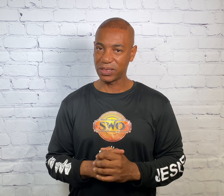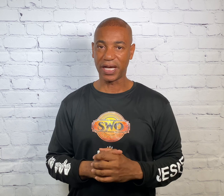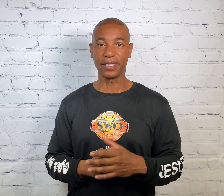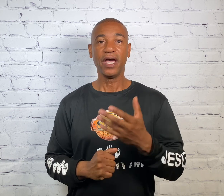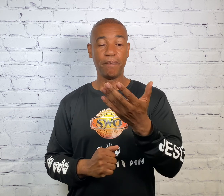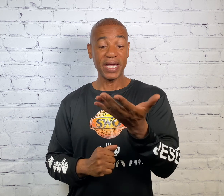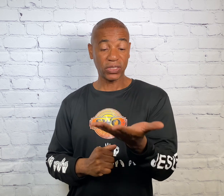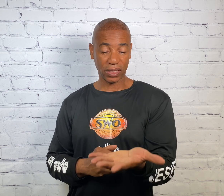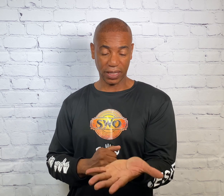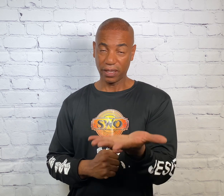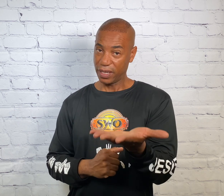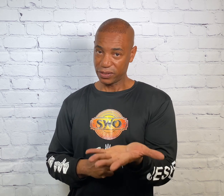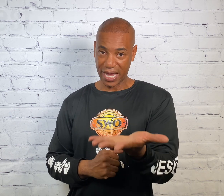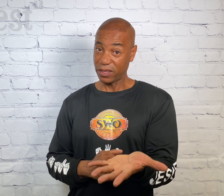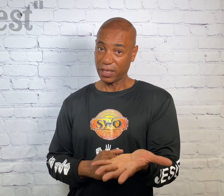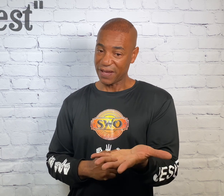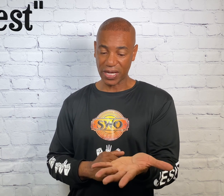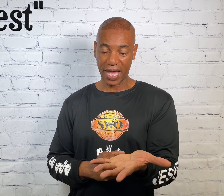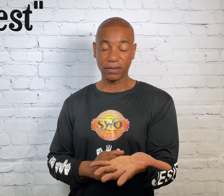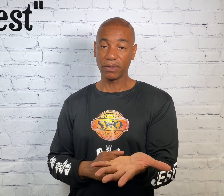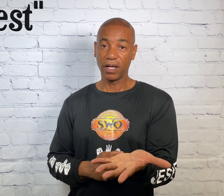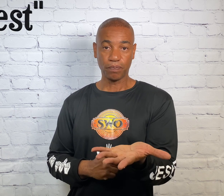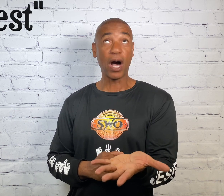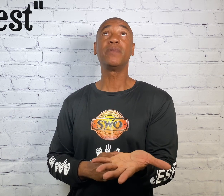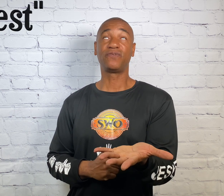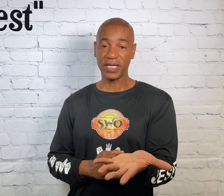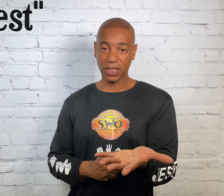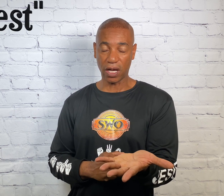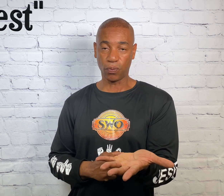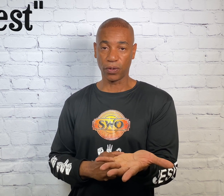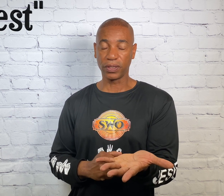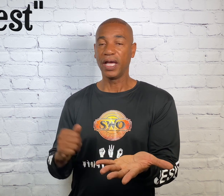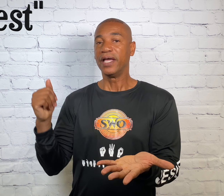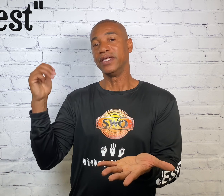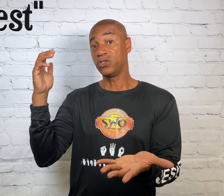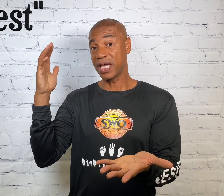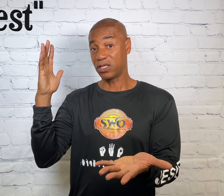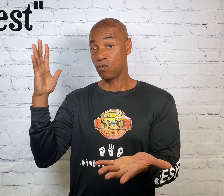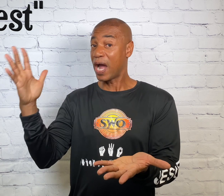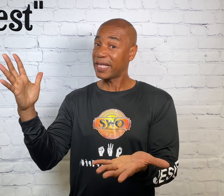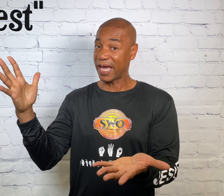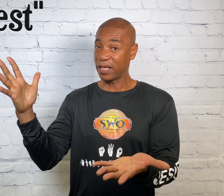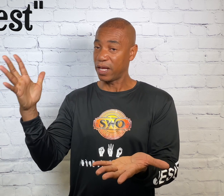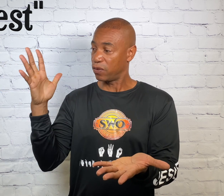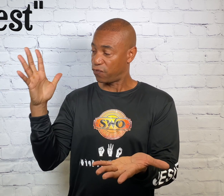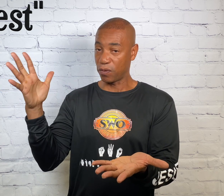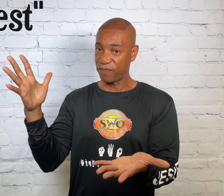sign. Basically, take the left hand, palm is facing upward, Then you take the right hand and form